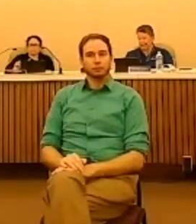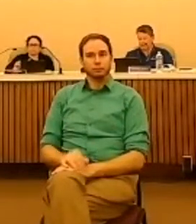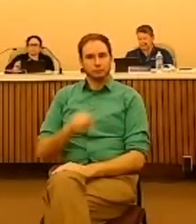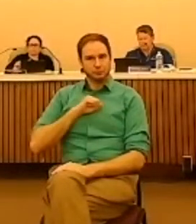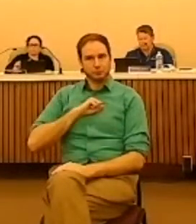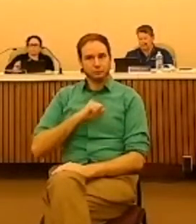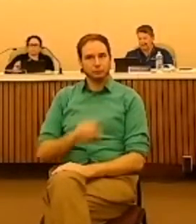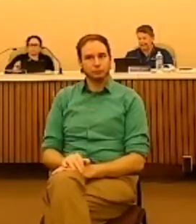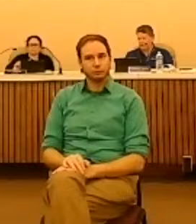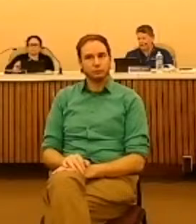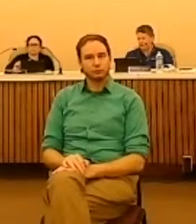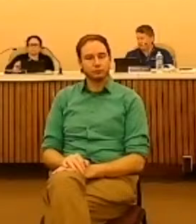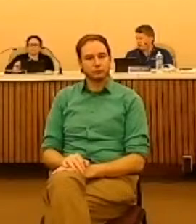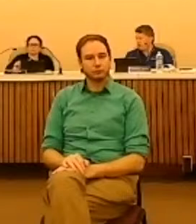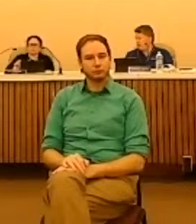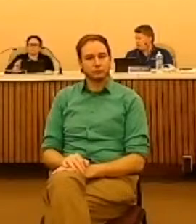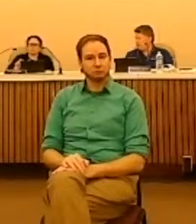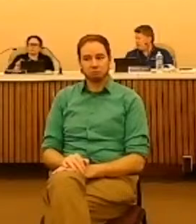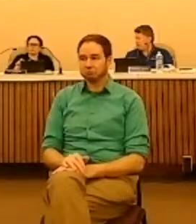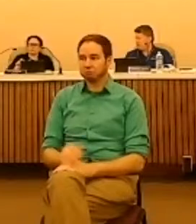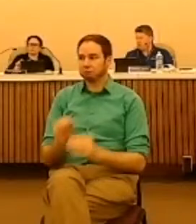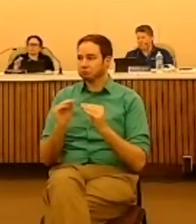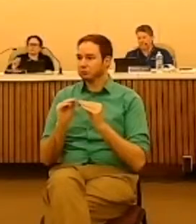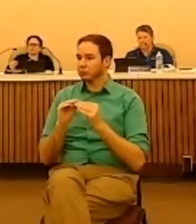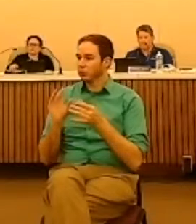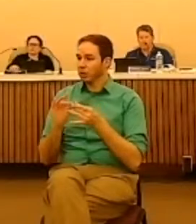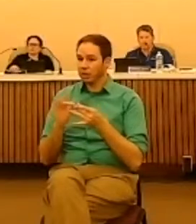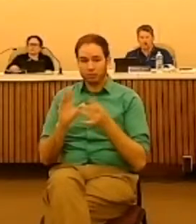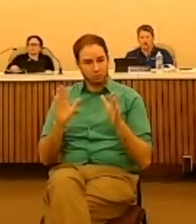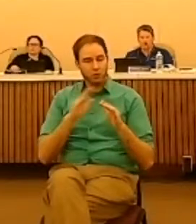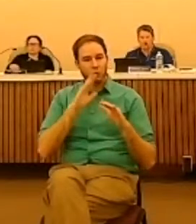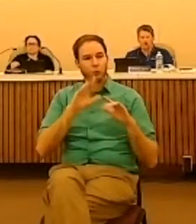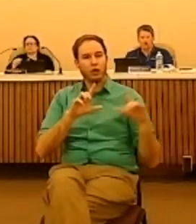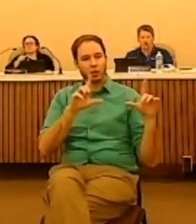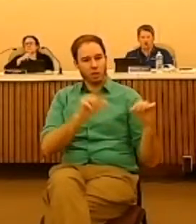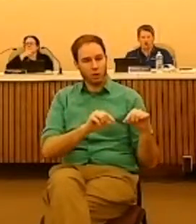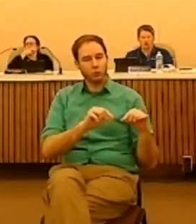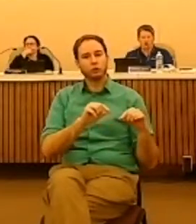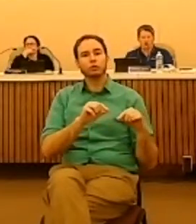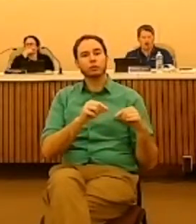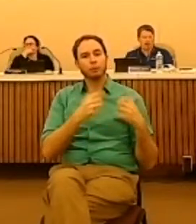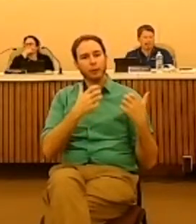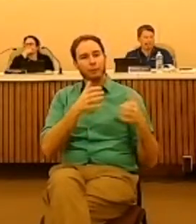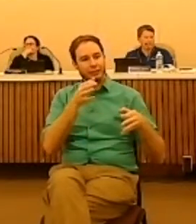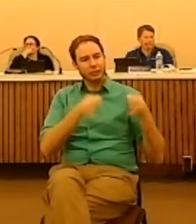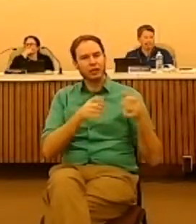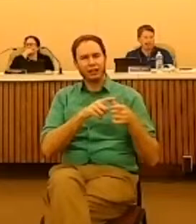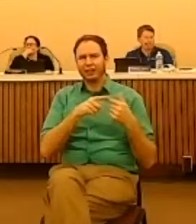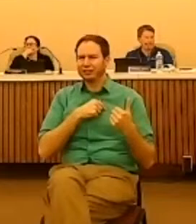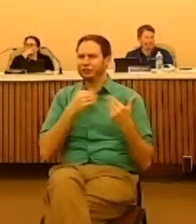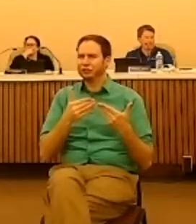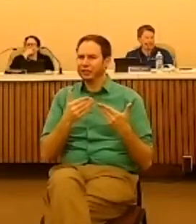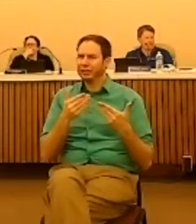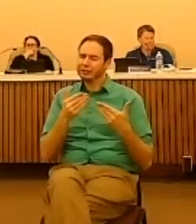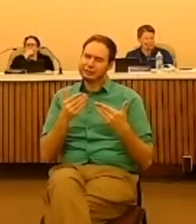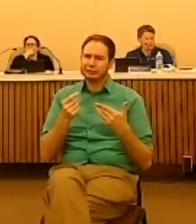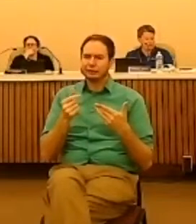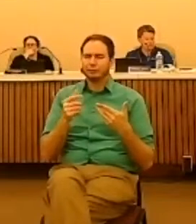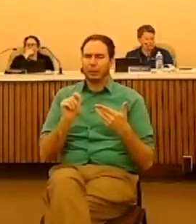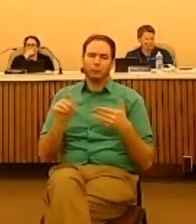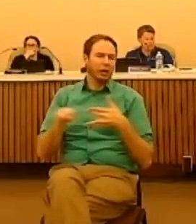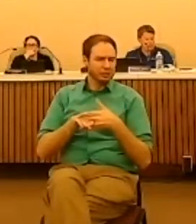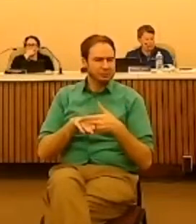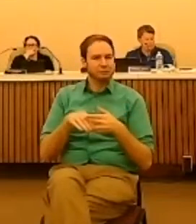I'm gonna, unless there's any other comments, I'm gonna close the public hearing and then I'm gonna suggest we take a little bit of a bio break